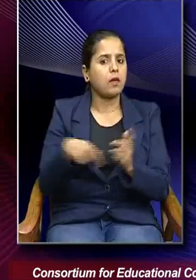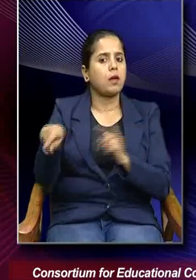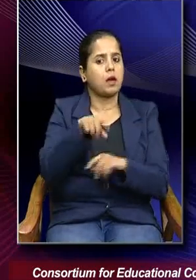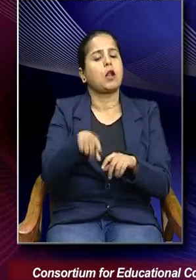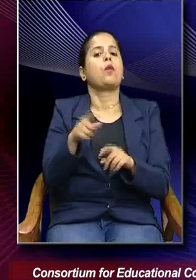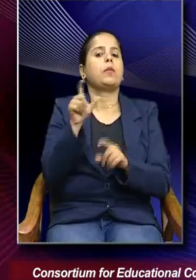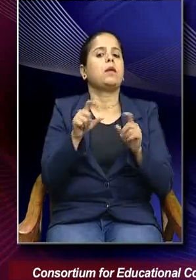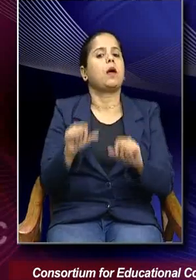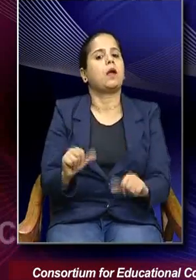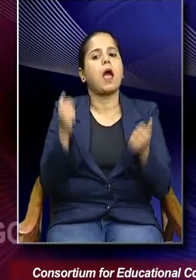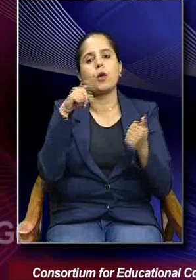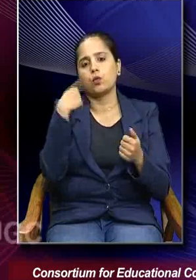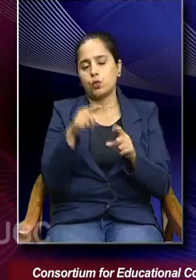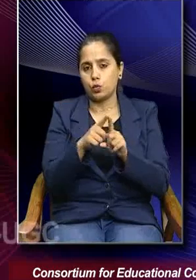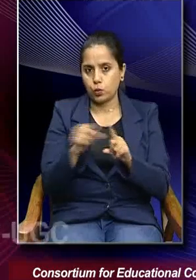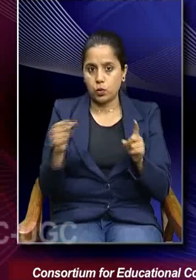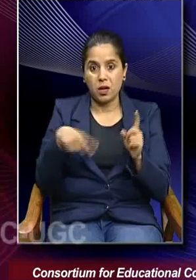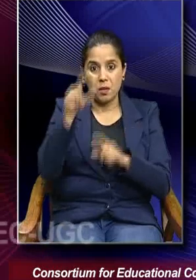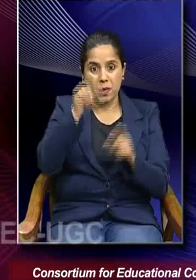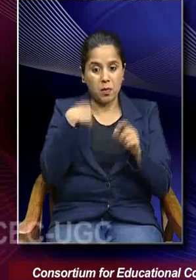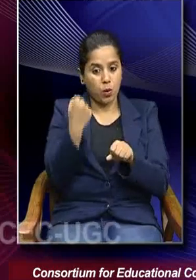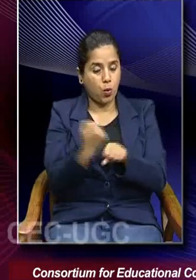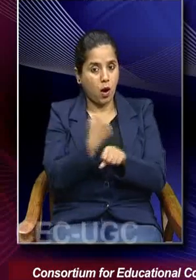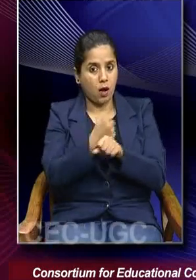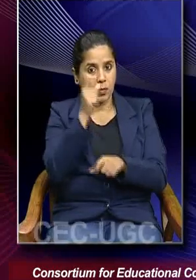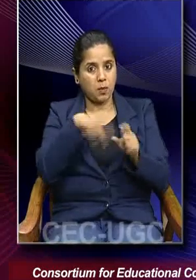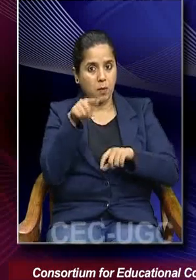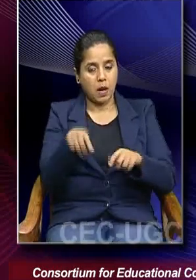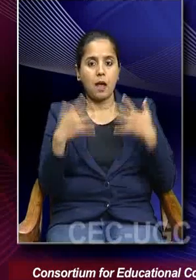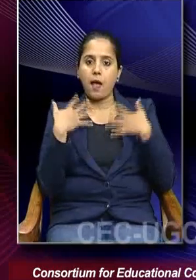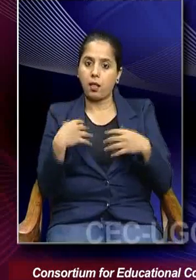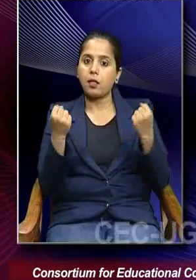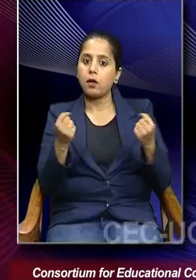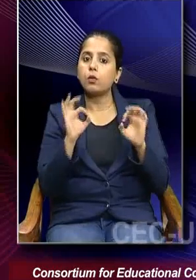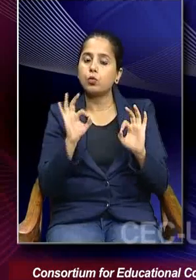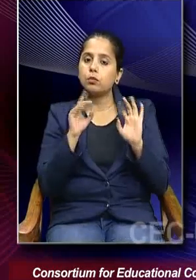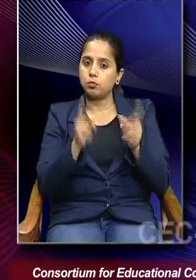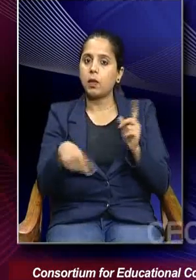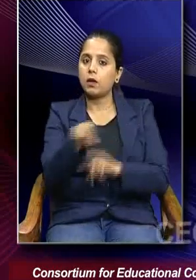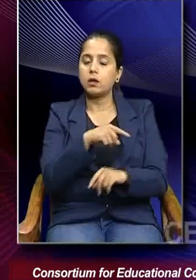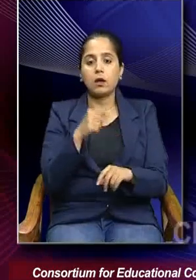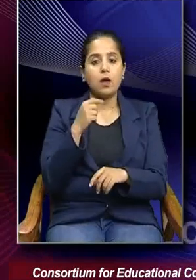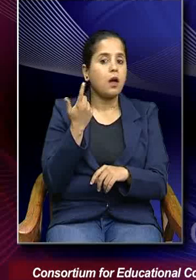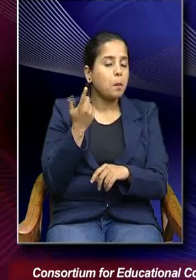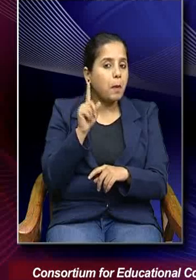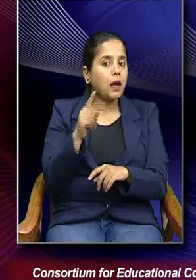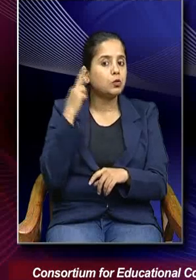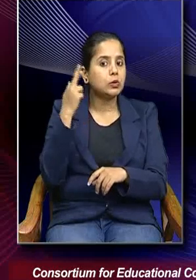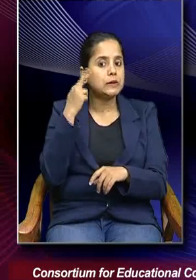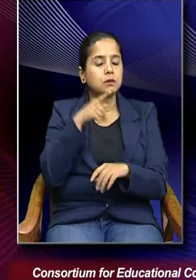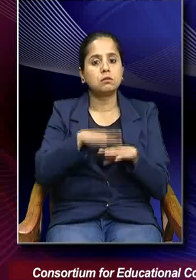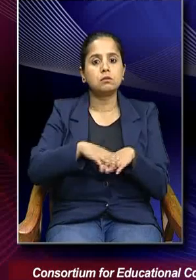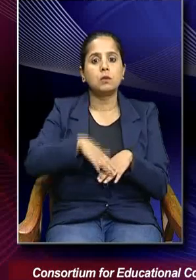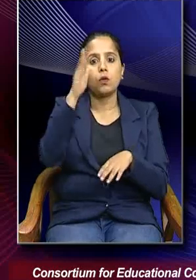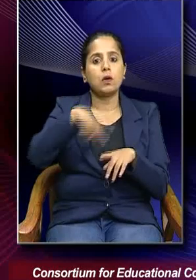working population. So this working population has to be a healthy population. But because of the increase in